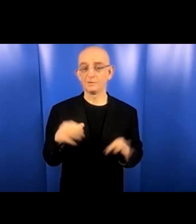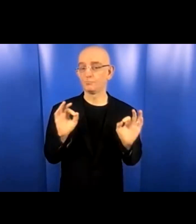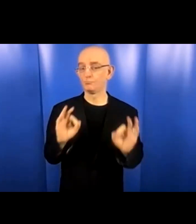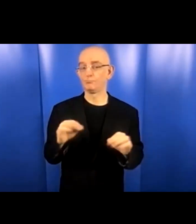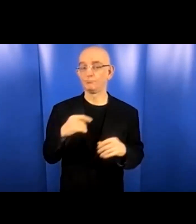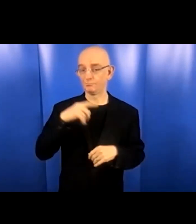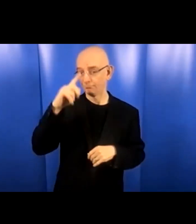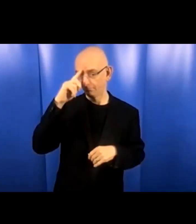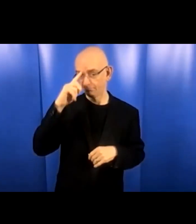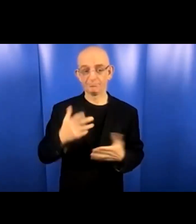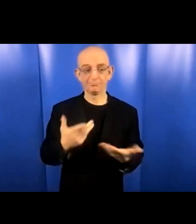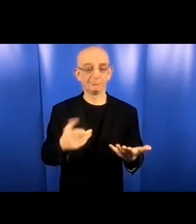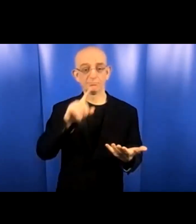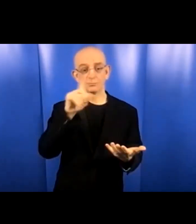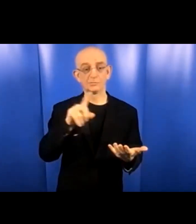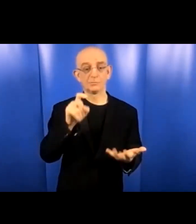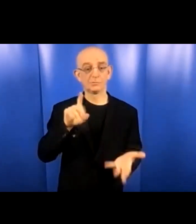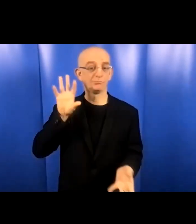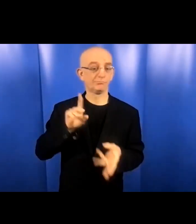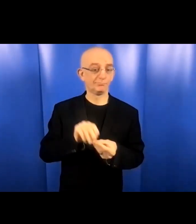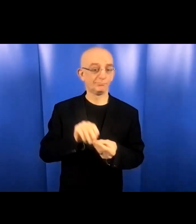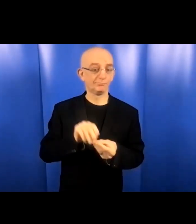all, many thanks everybody who have